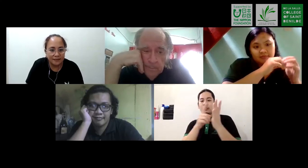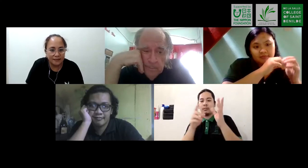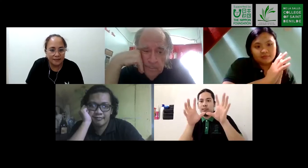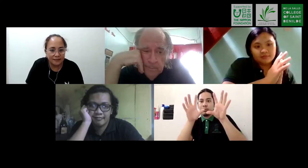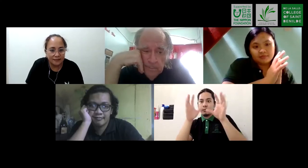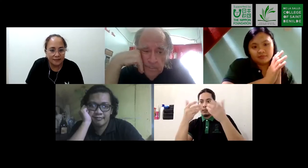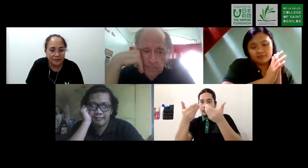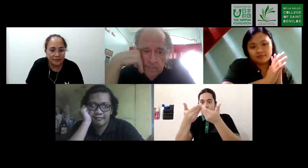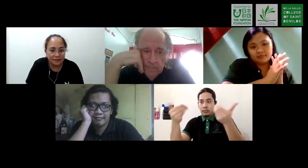I will save